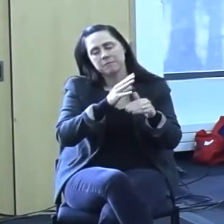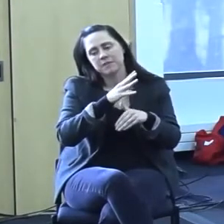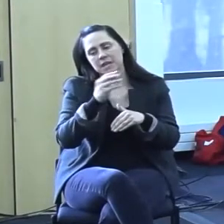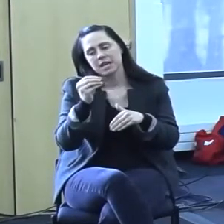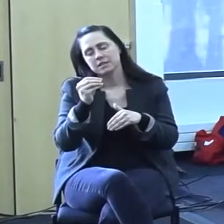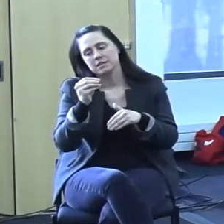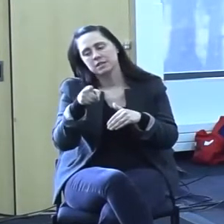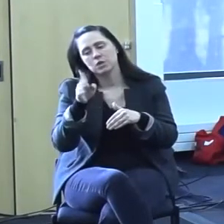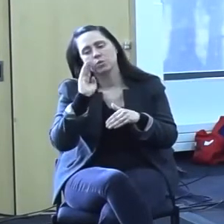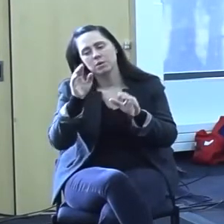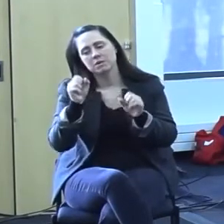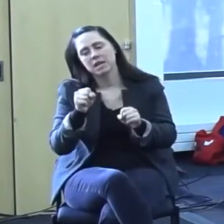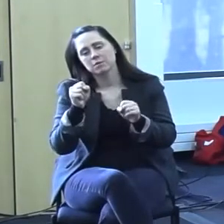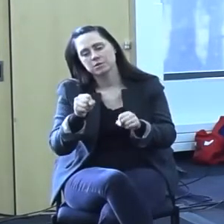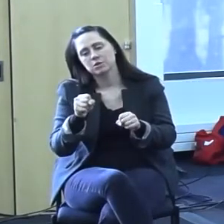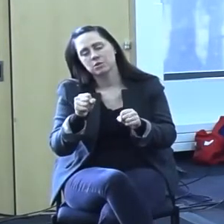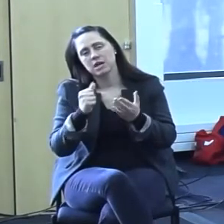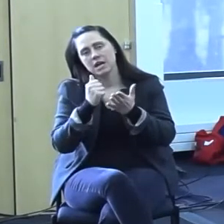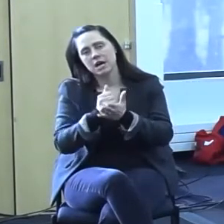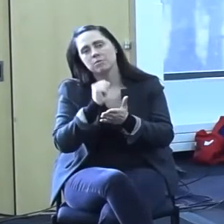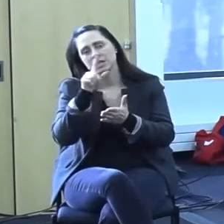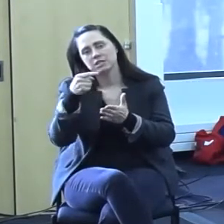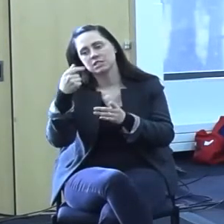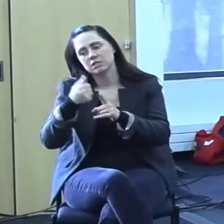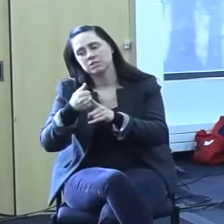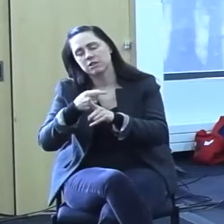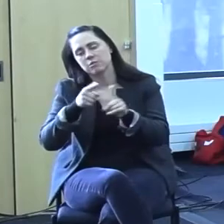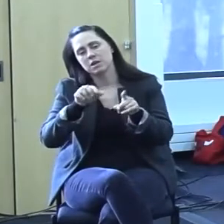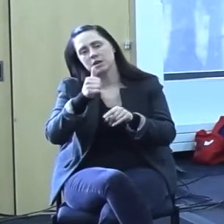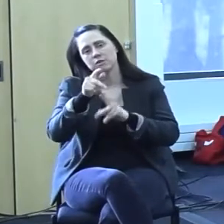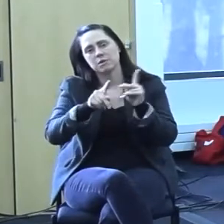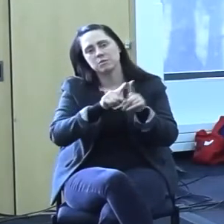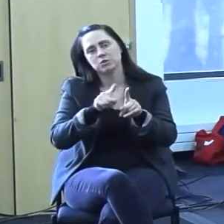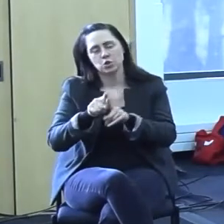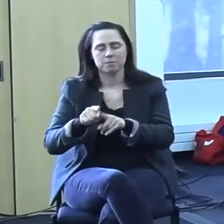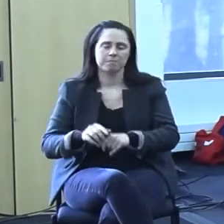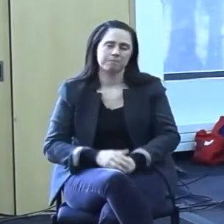and you'll be able to help not just yourself, but others.